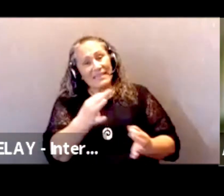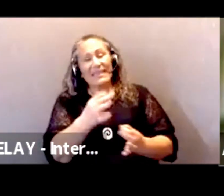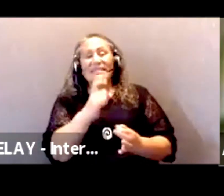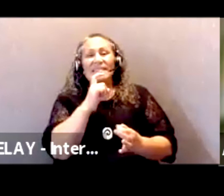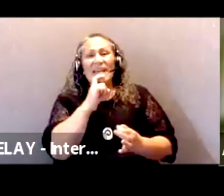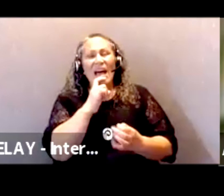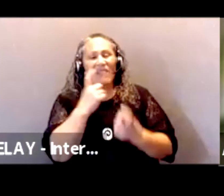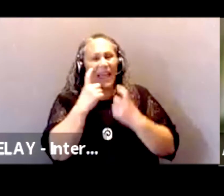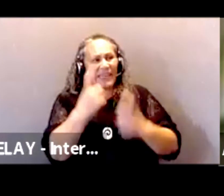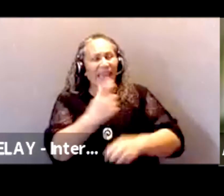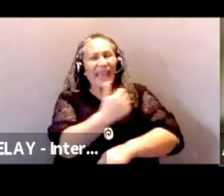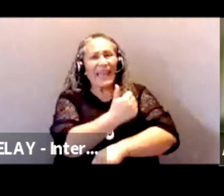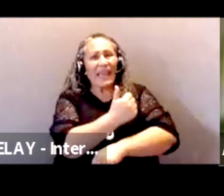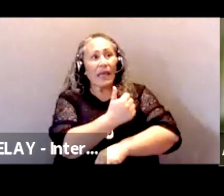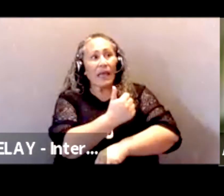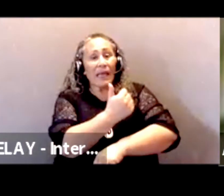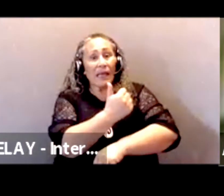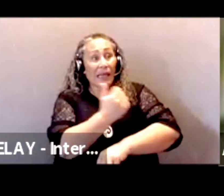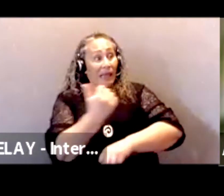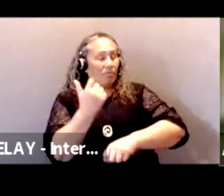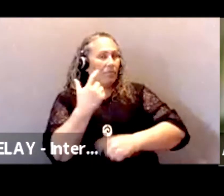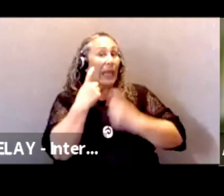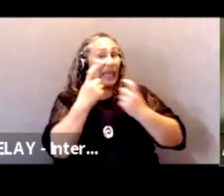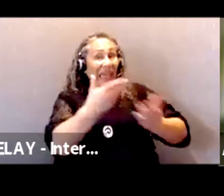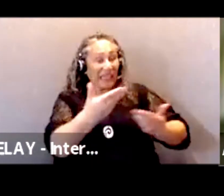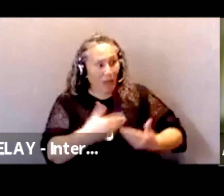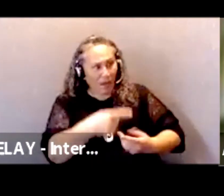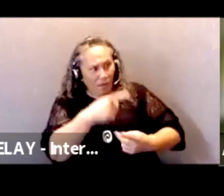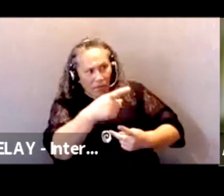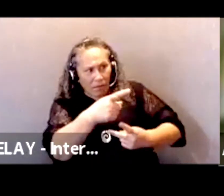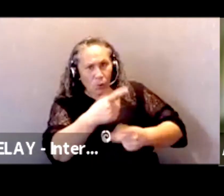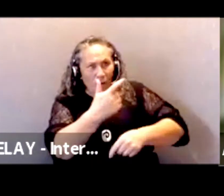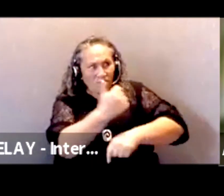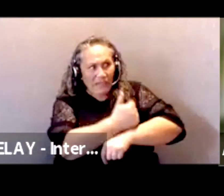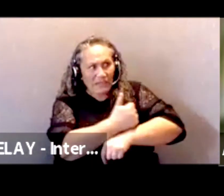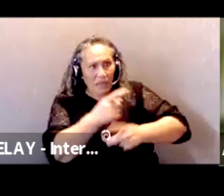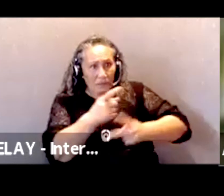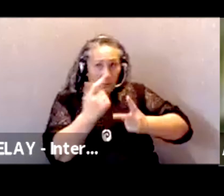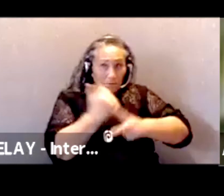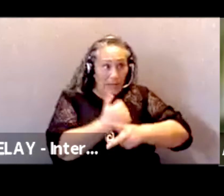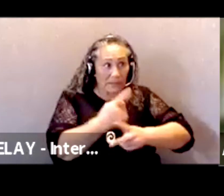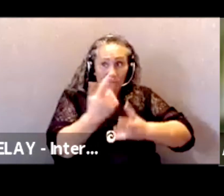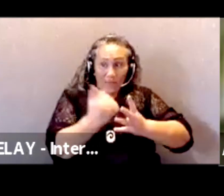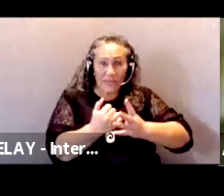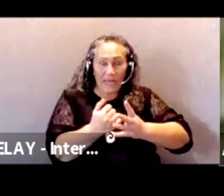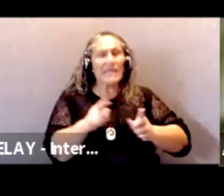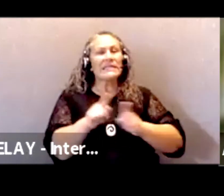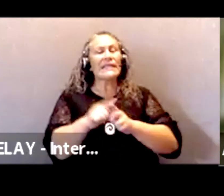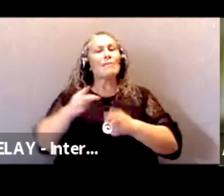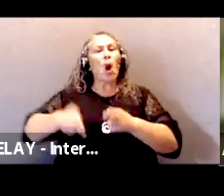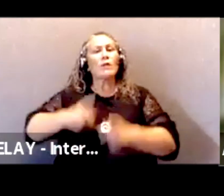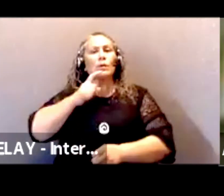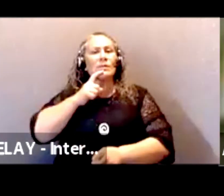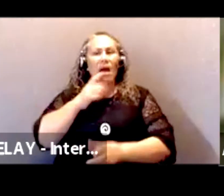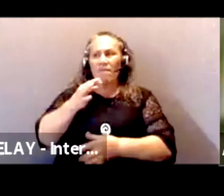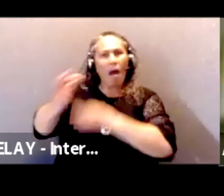specifically to tell us if they're vaccinated or not, just as we would for our other hospital staff. And for people who don't feel comfortable